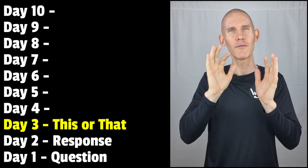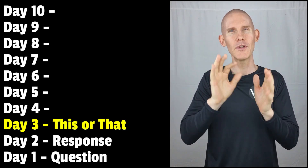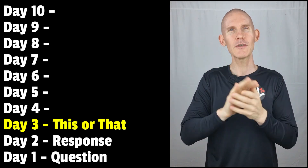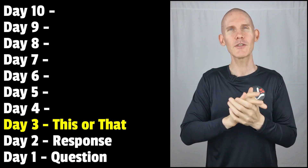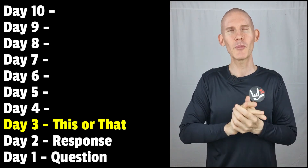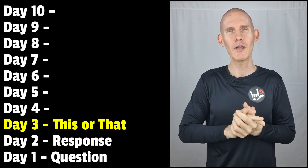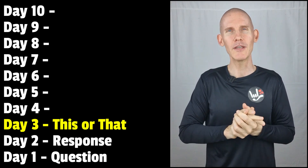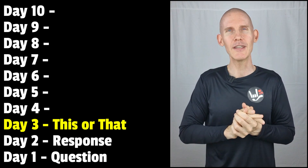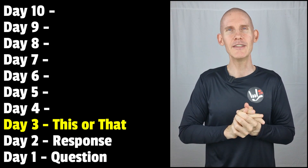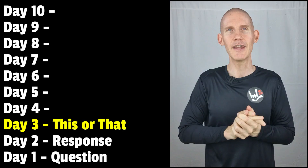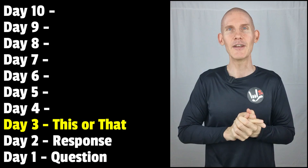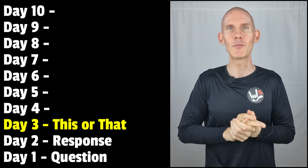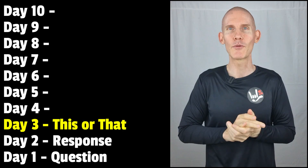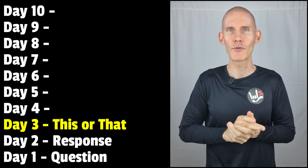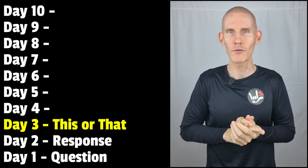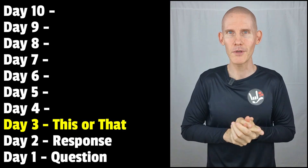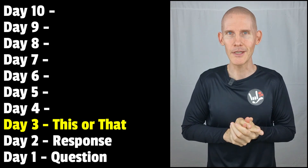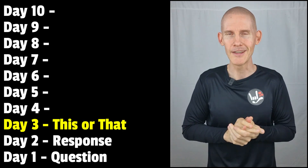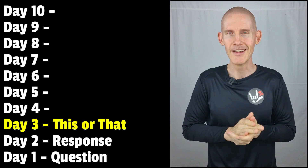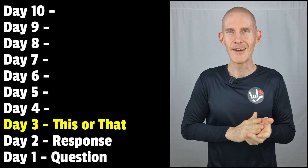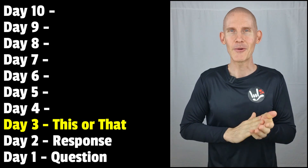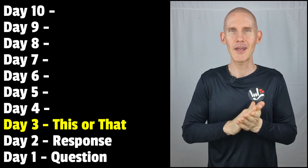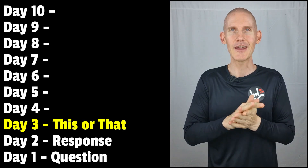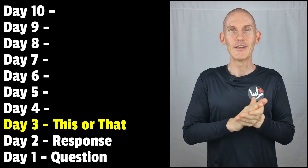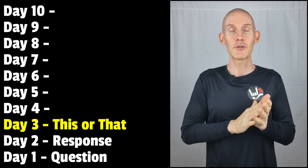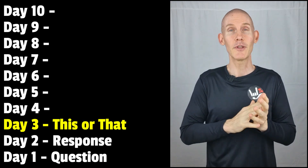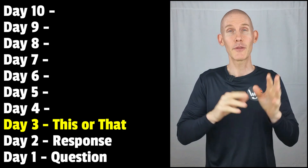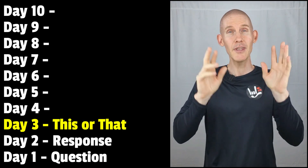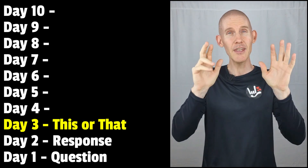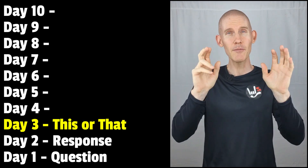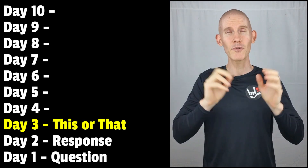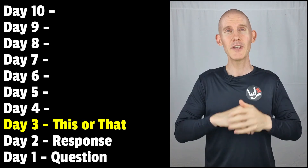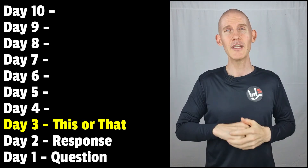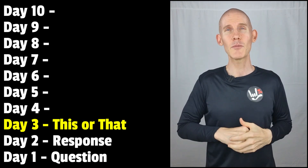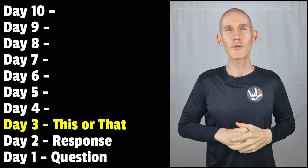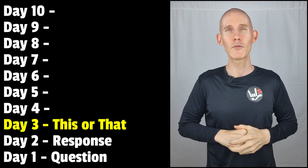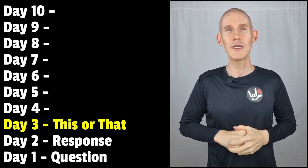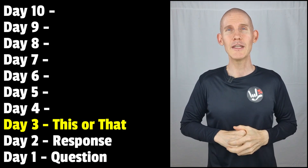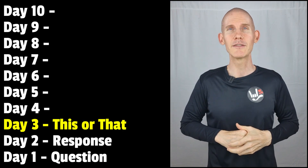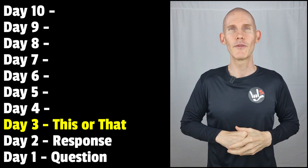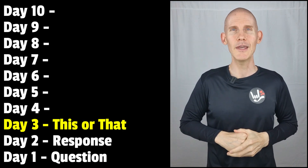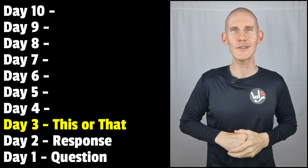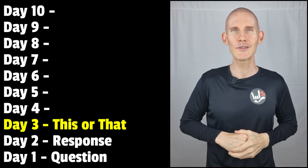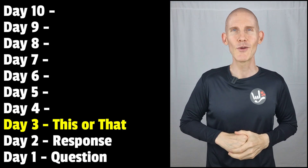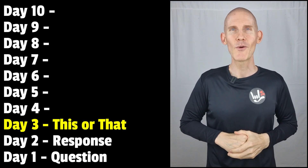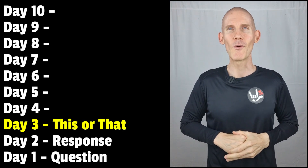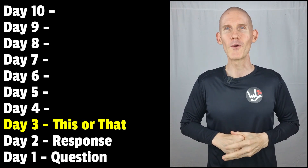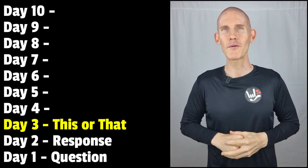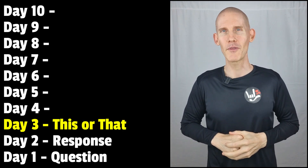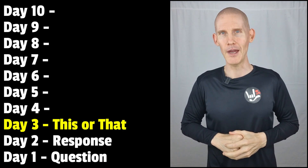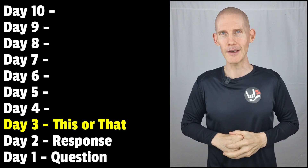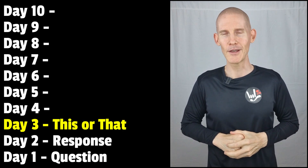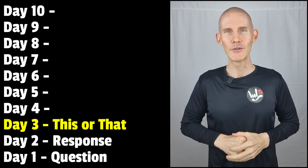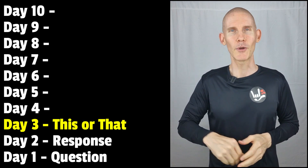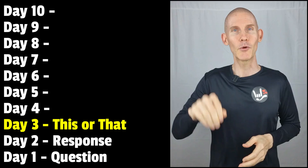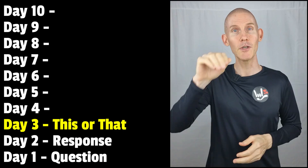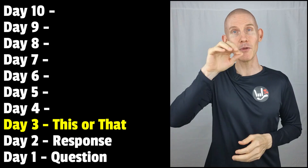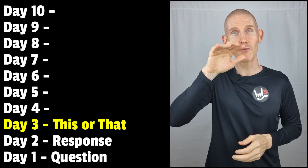finger spelling in day number three. Okay, so the theme for day number three is this or that. So I'm going to be